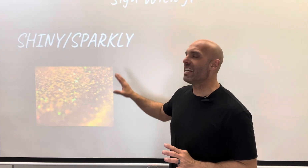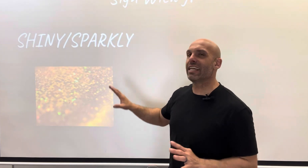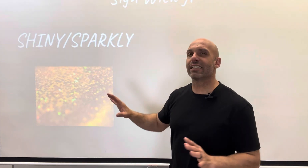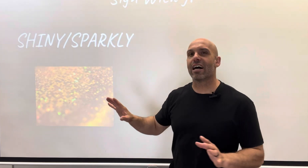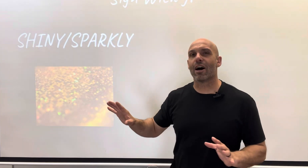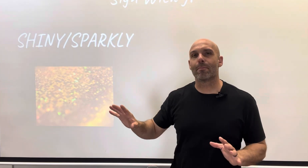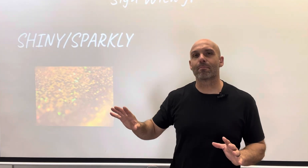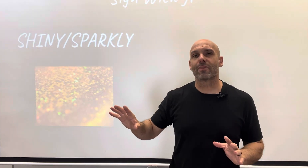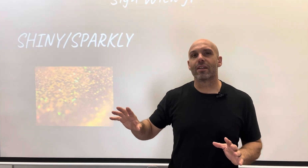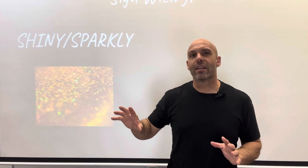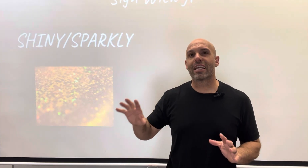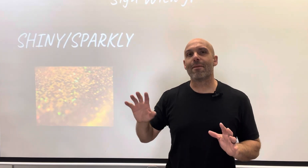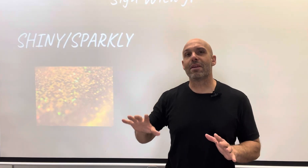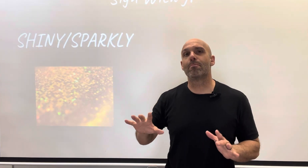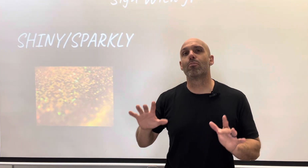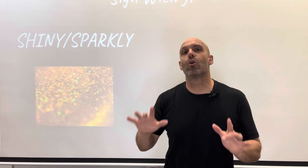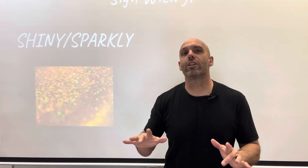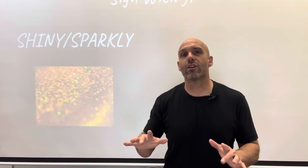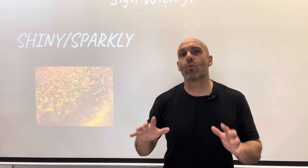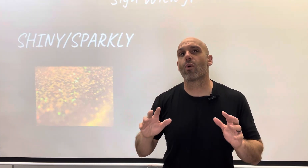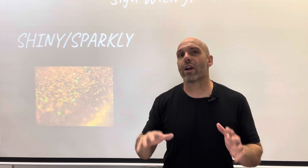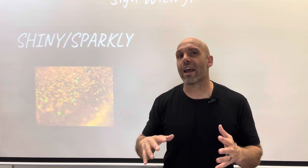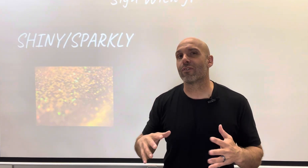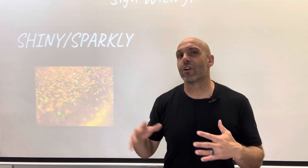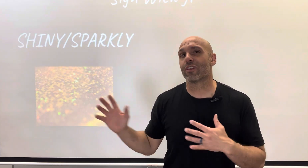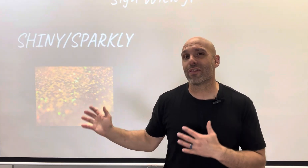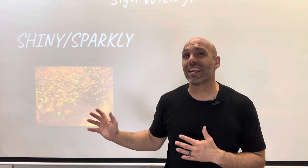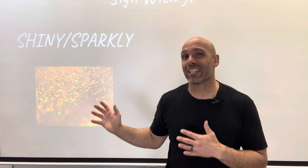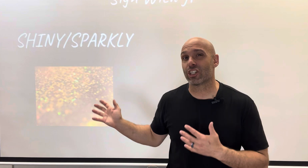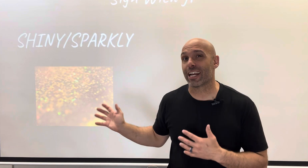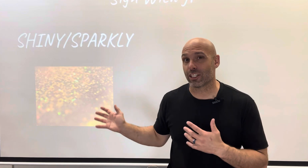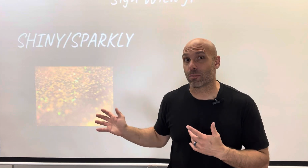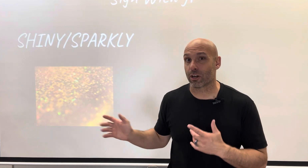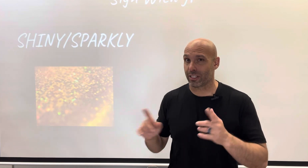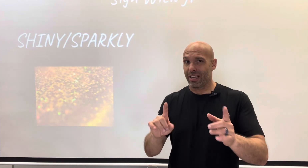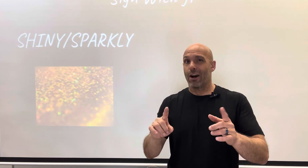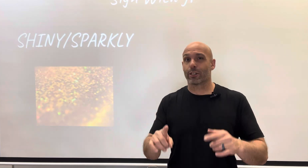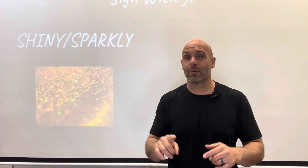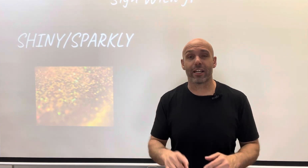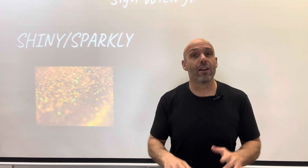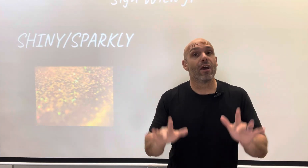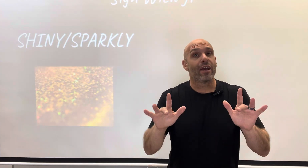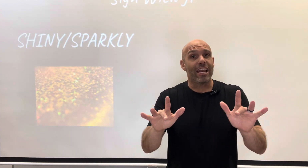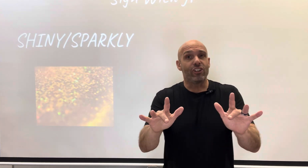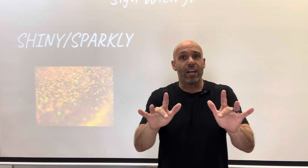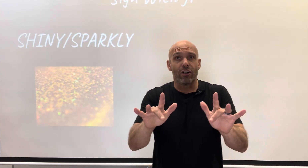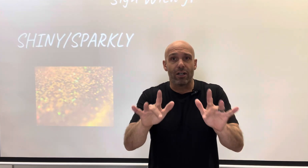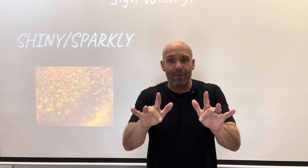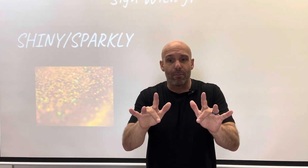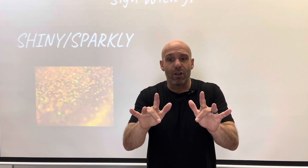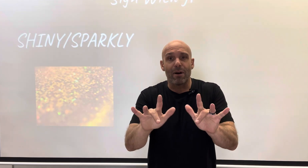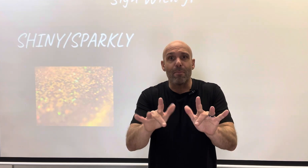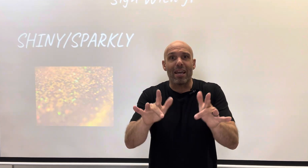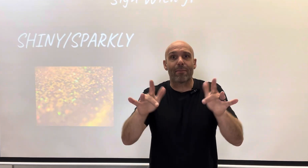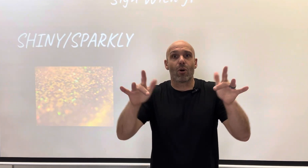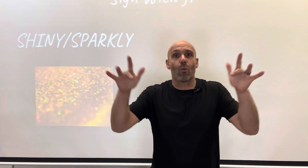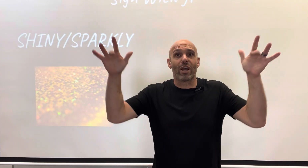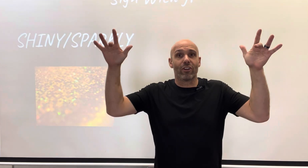is can be put wherever the thing is shiny and sparkly. I'll explain. In general, I'm going to put them up and I'm going to wiggle them